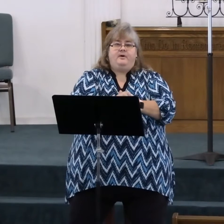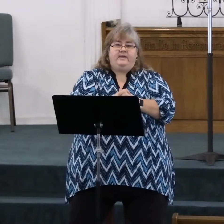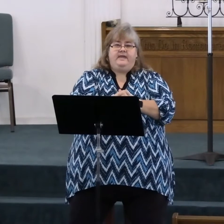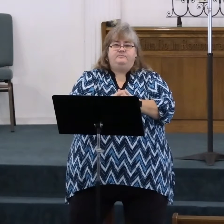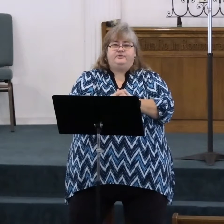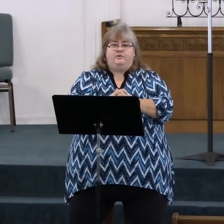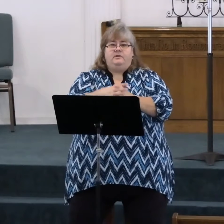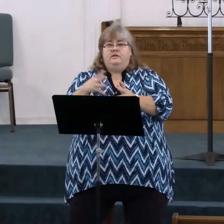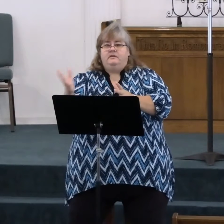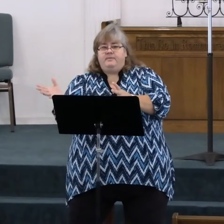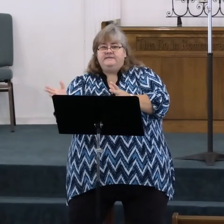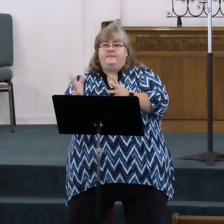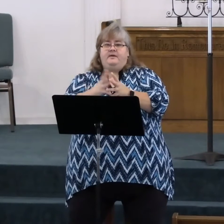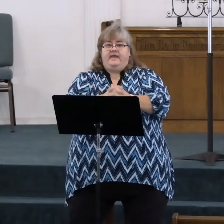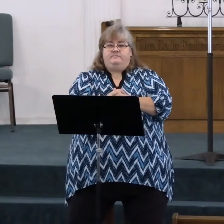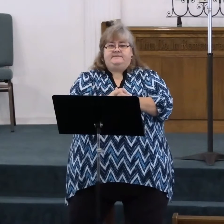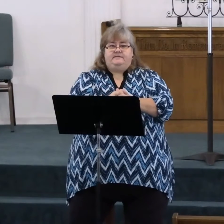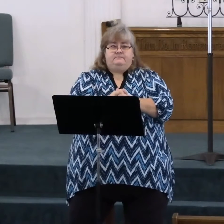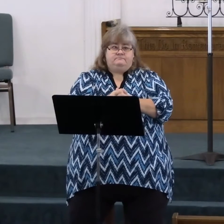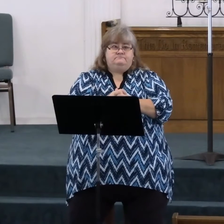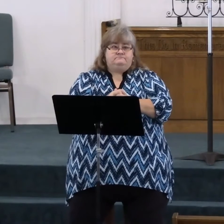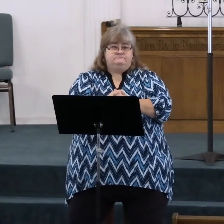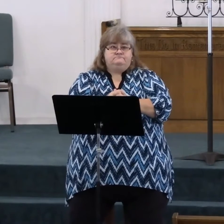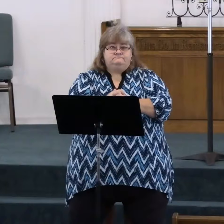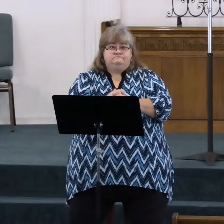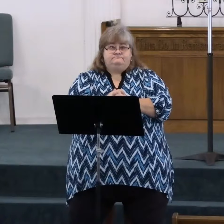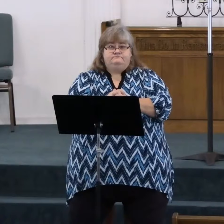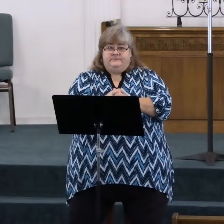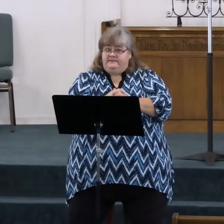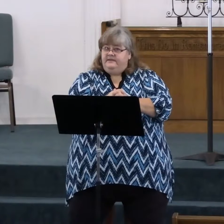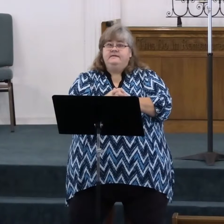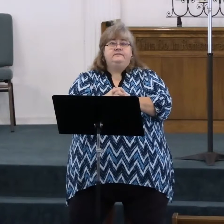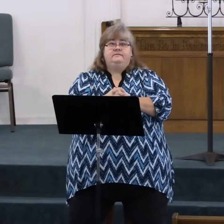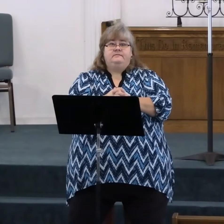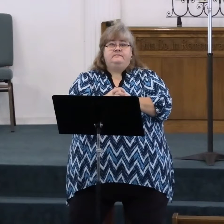football games or baseball games. It did.